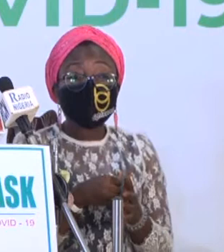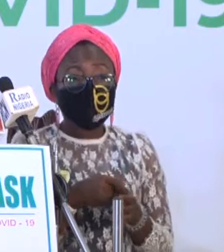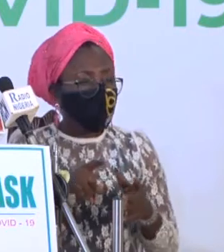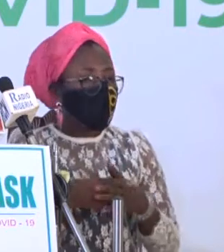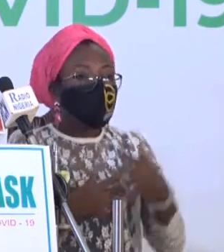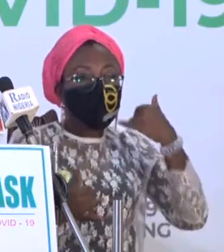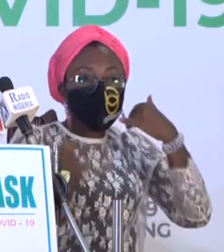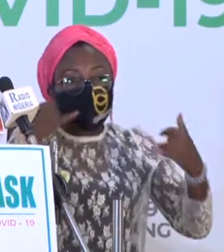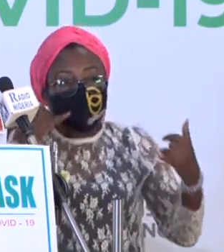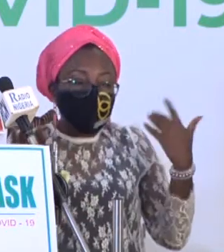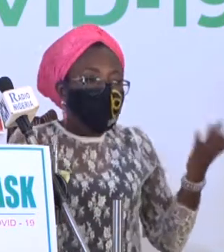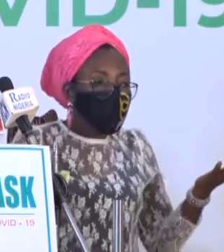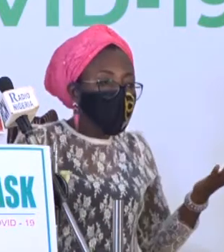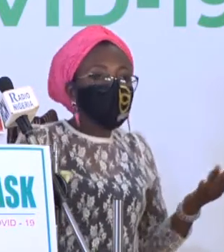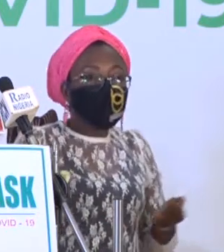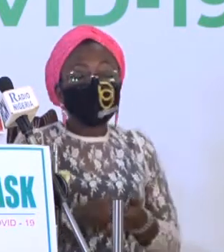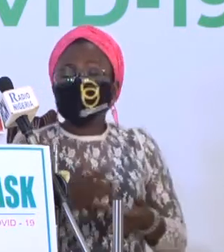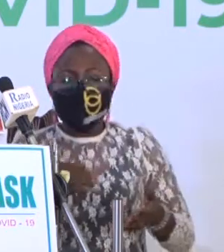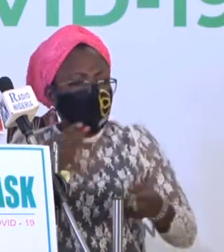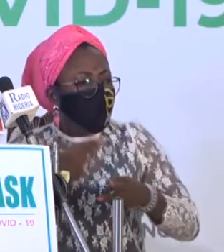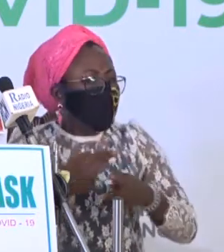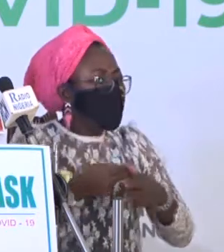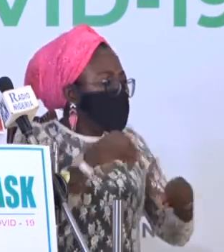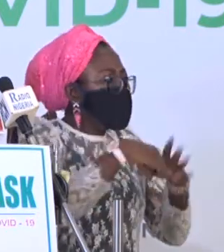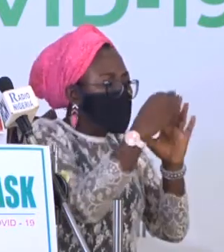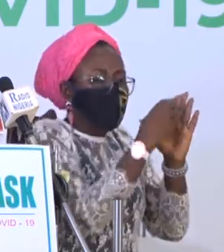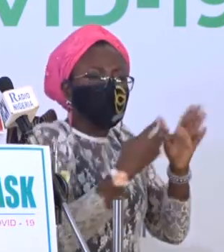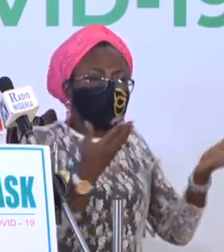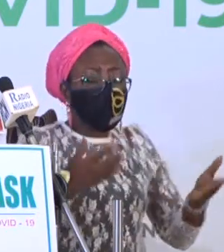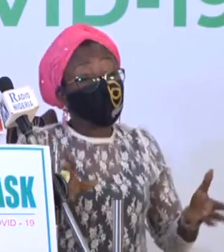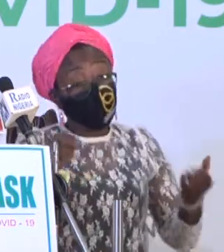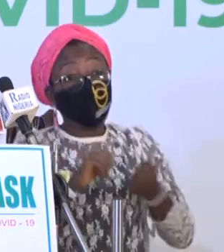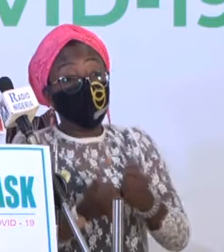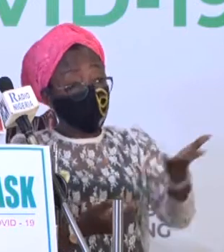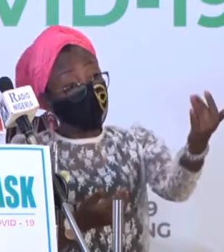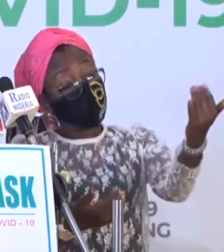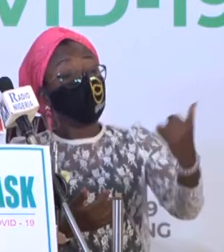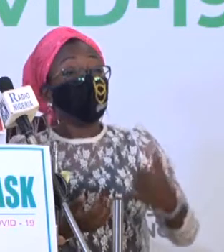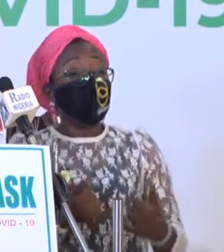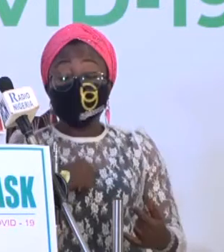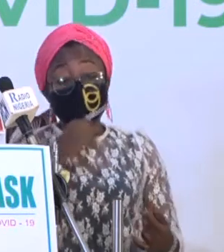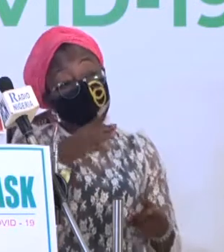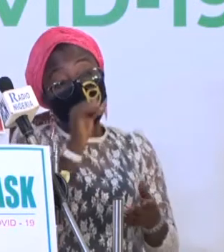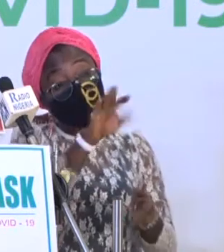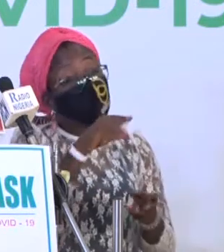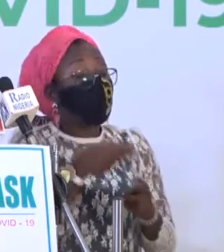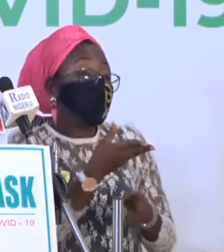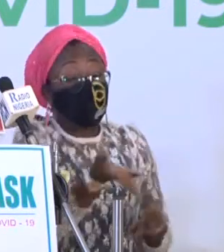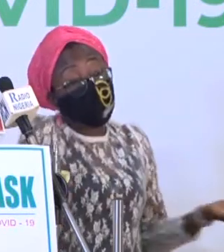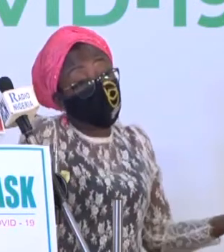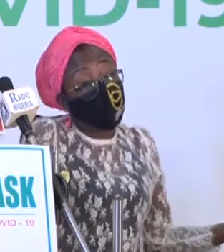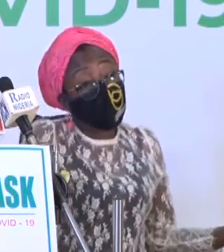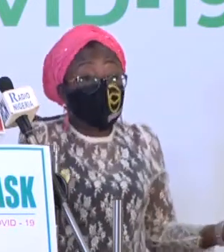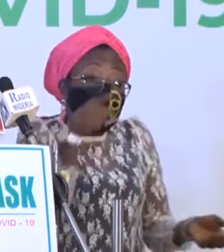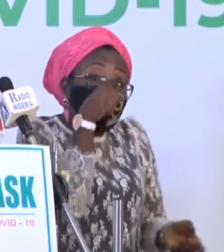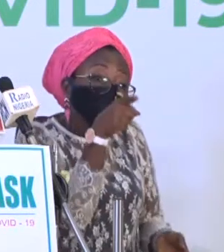receiving calls that my name is in the list. I said, no problem. I'm not the one who put your name in the list.